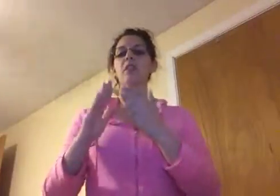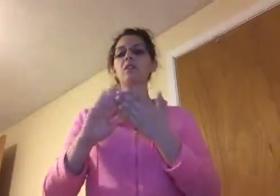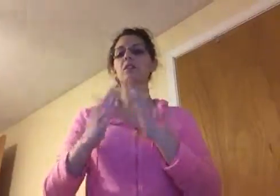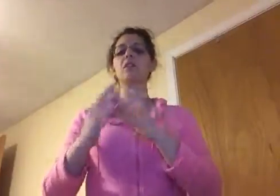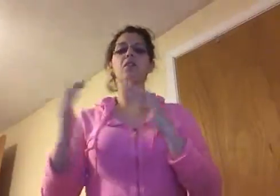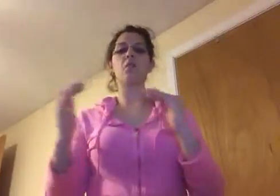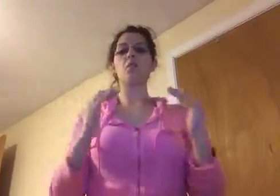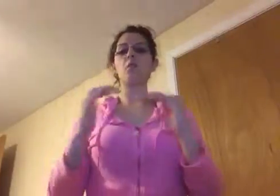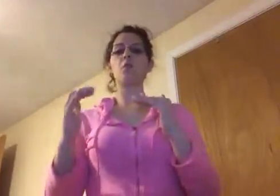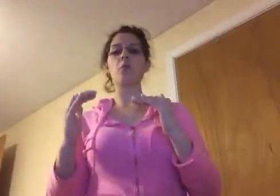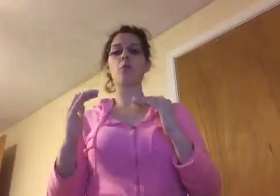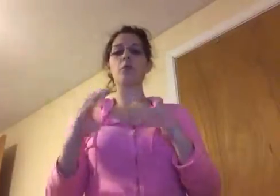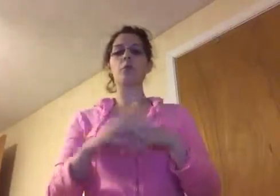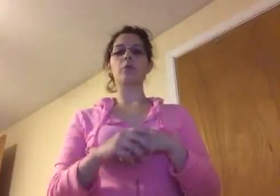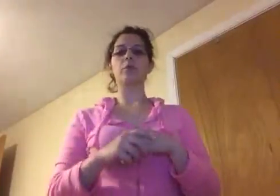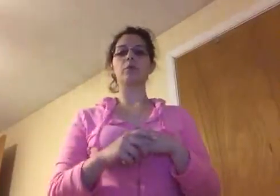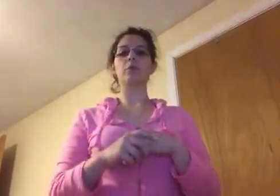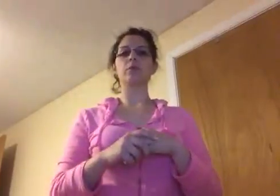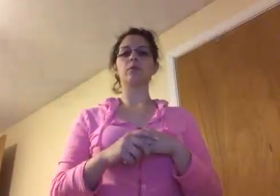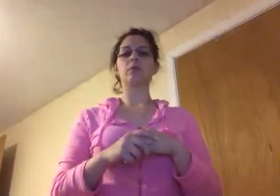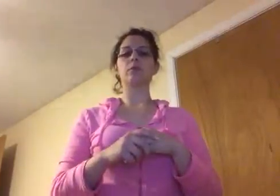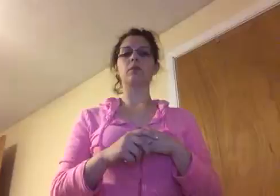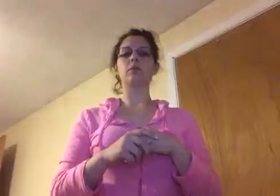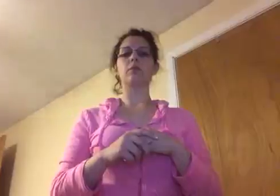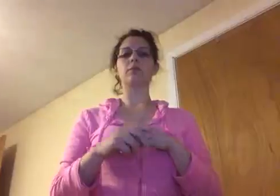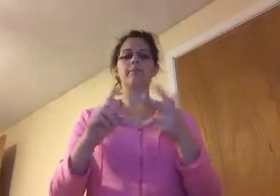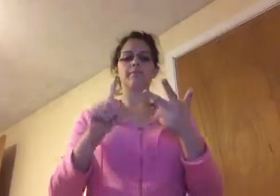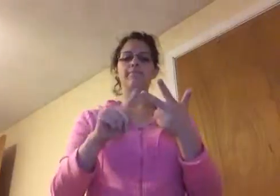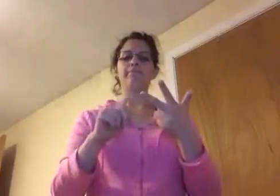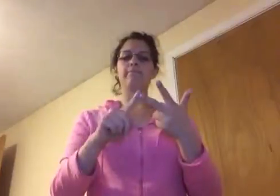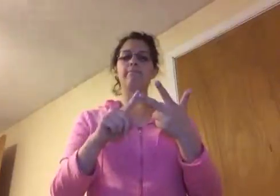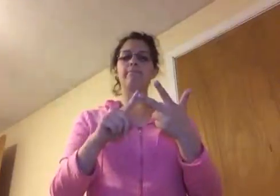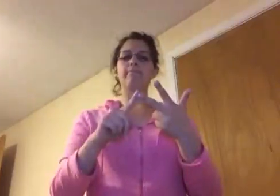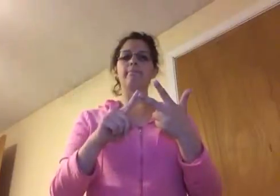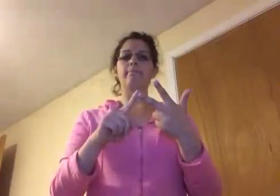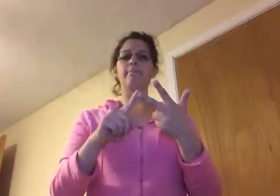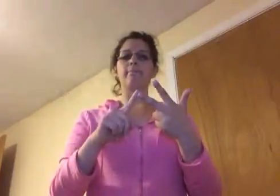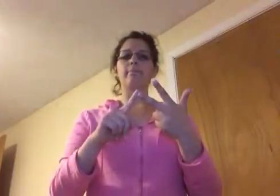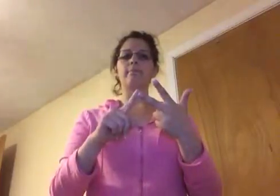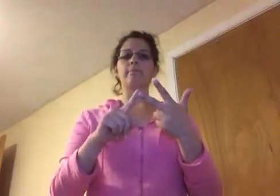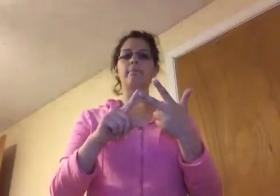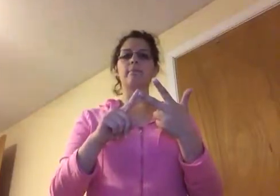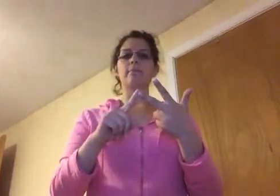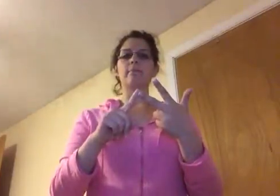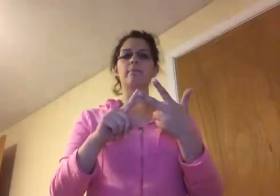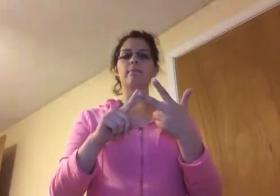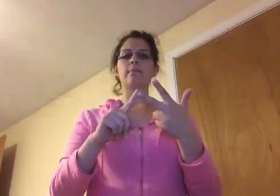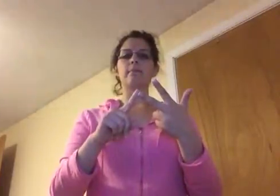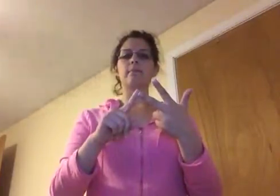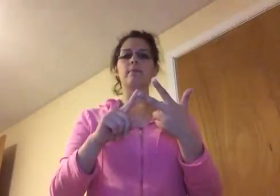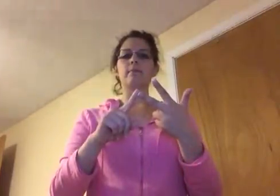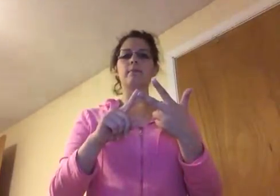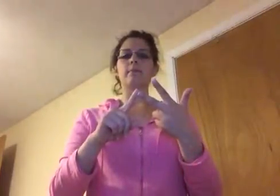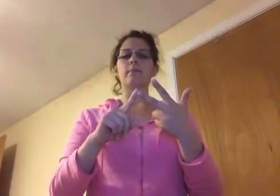political turmoil. Number 3 is the enclosure movement. So the enclosure movement was basically when the nobility in